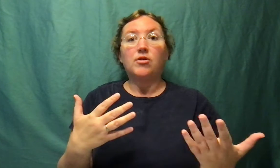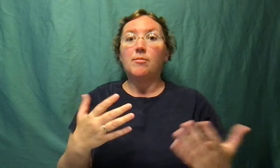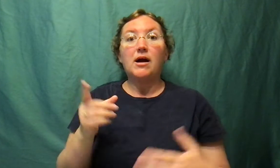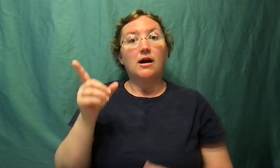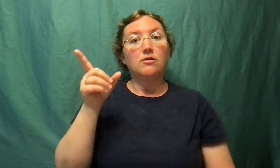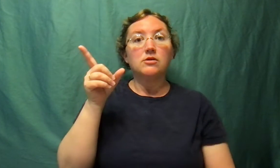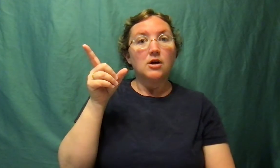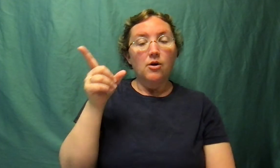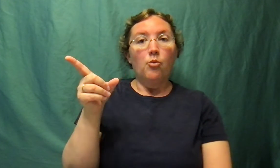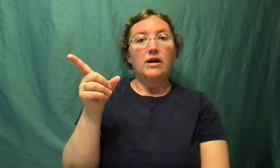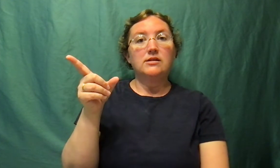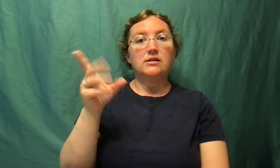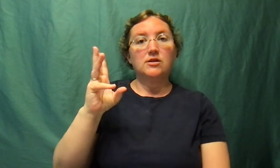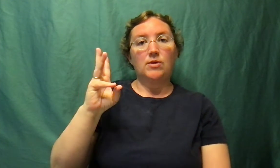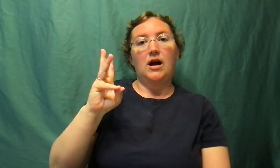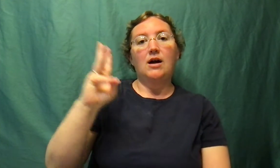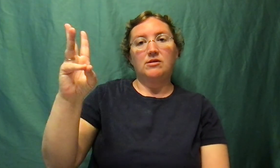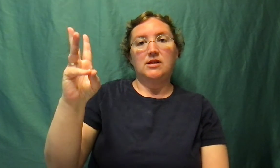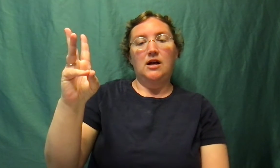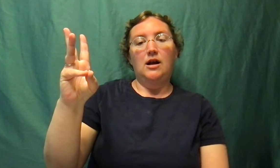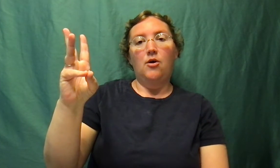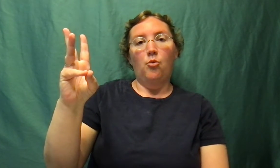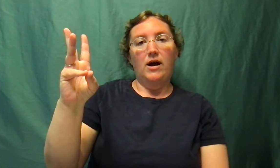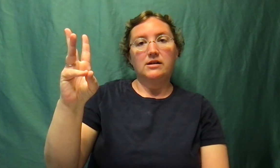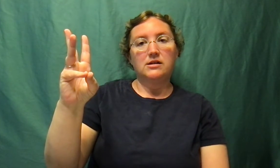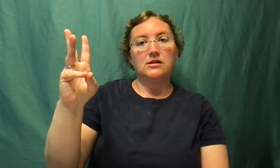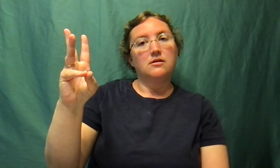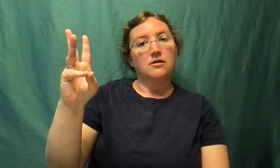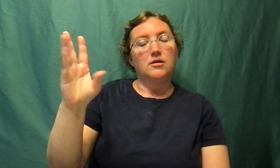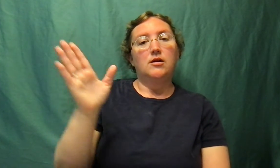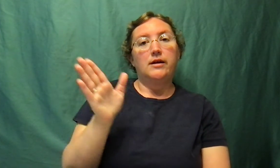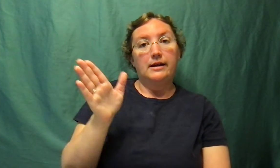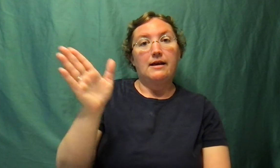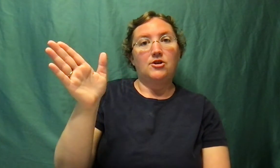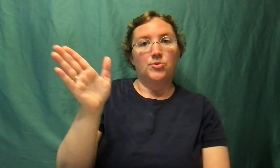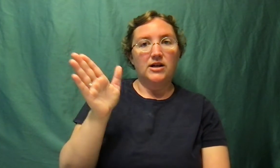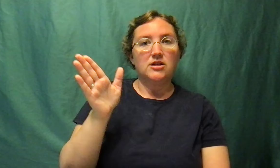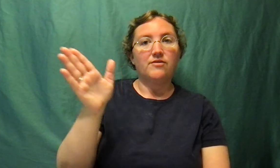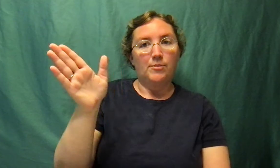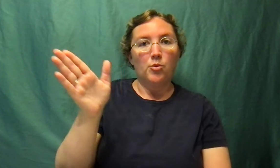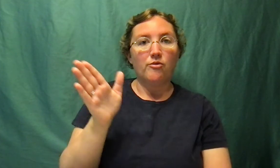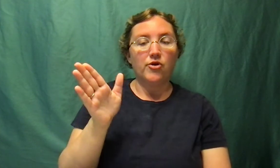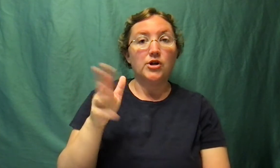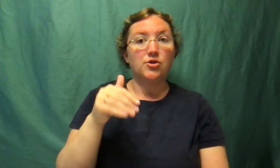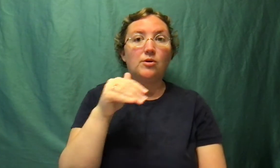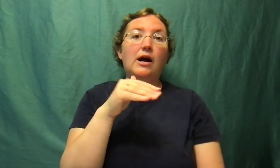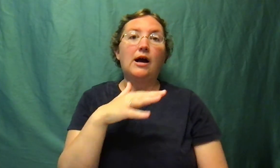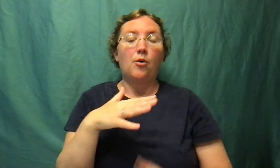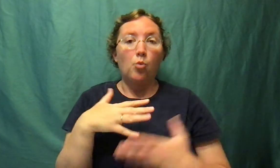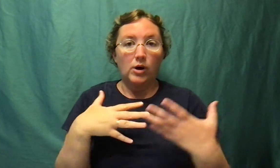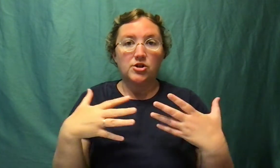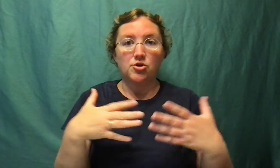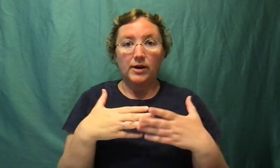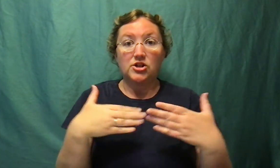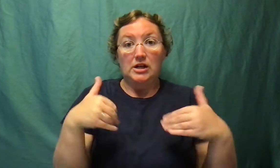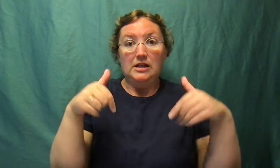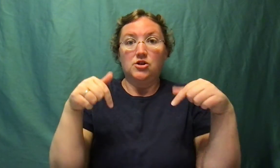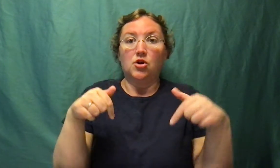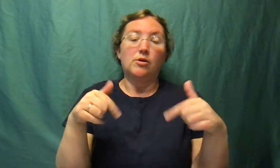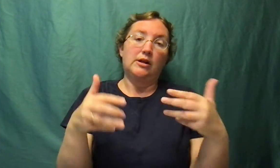at my house, west is this way, I would sign west in that direction if I'm referring to which direction it is currently where